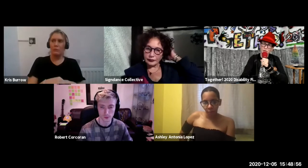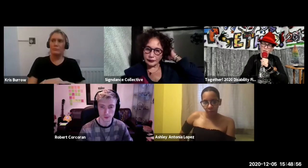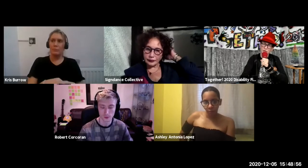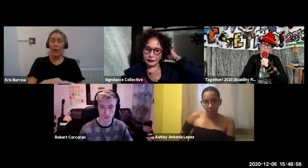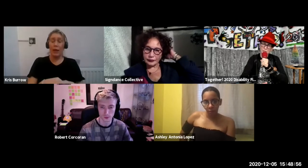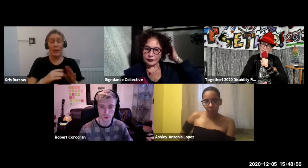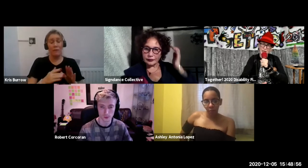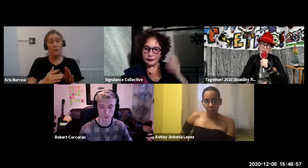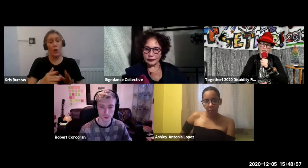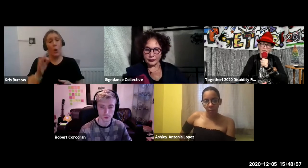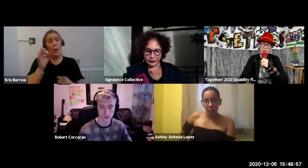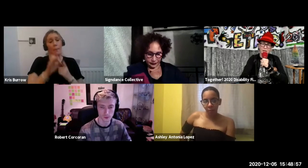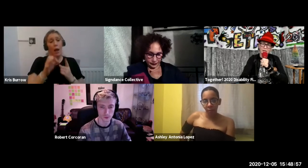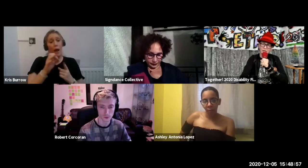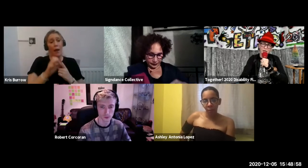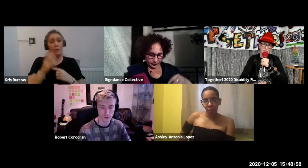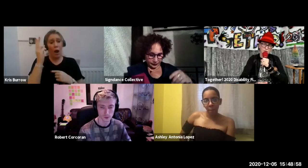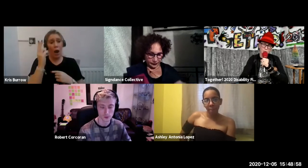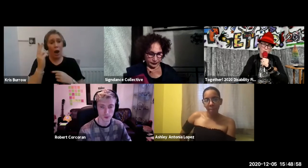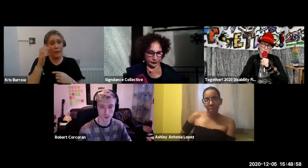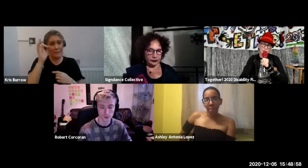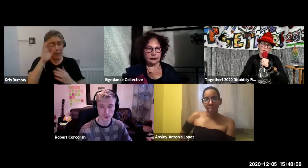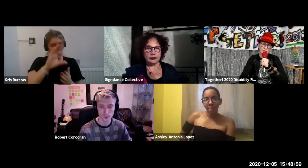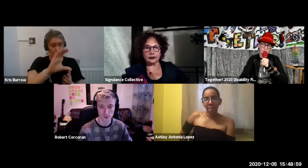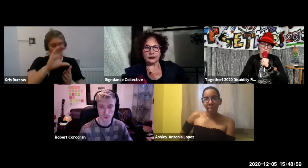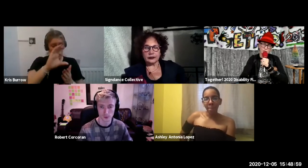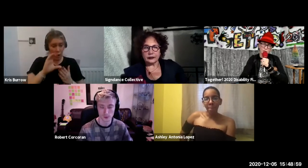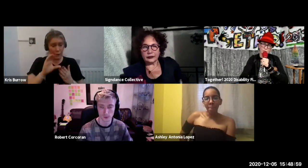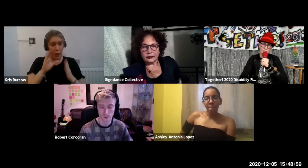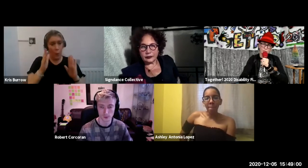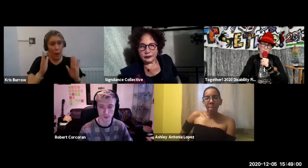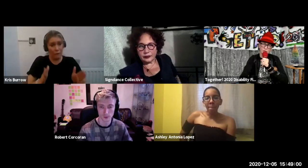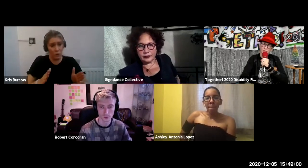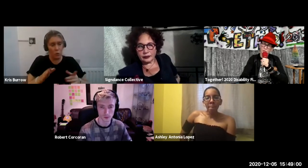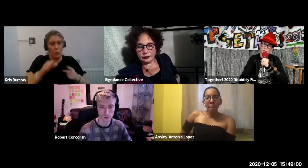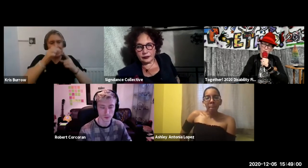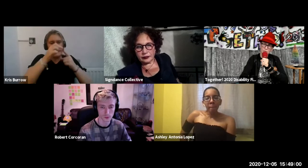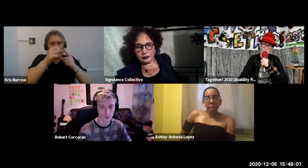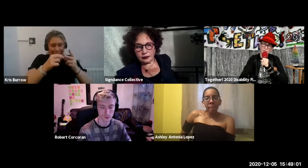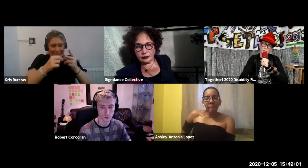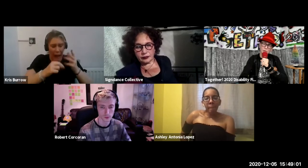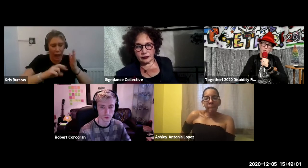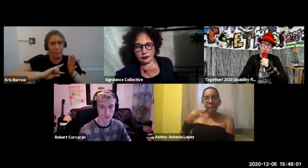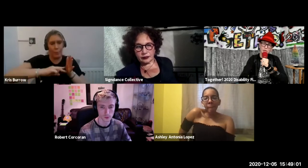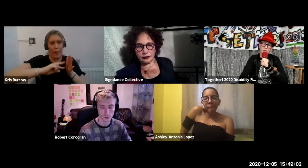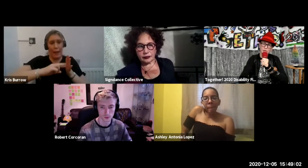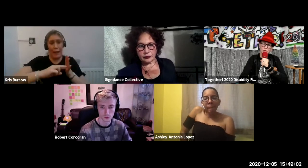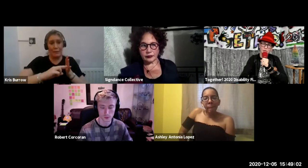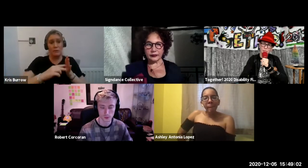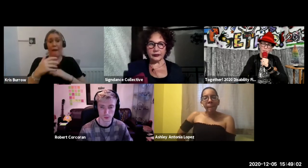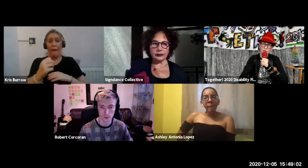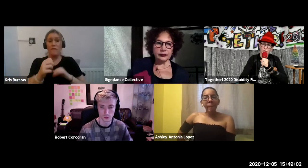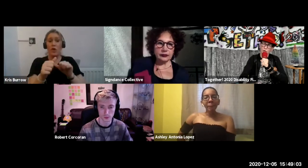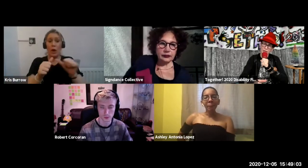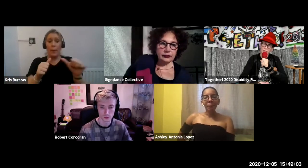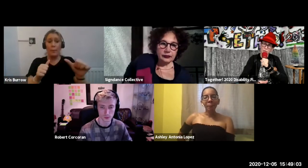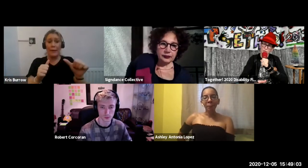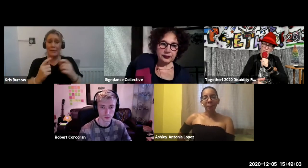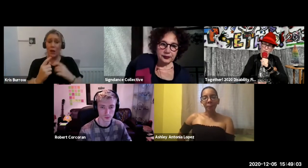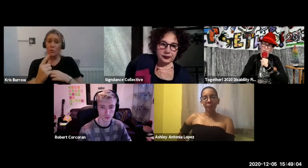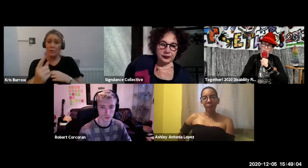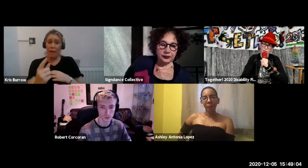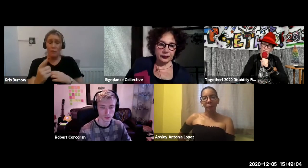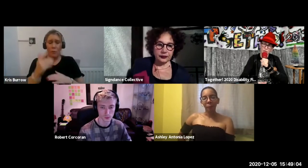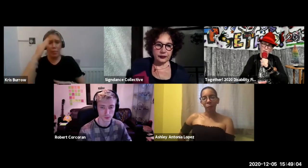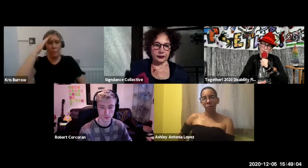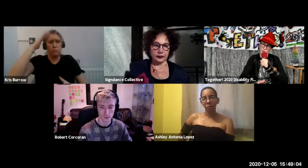do a detailed plan, to have some sense of how companies with so much experience are able to